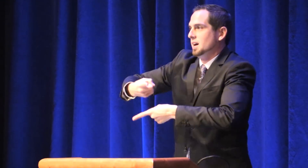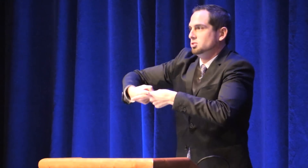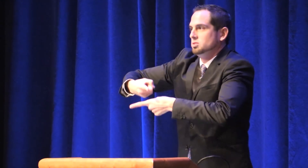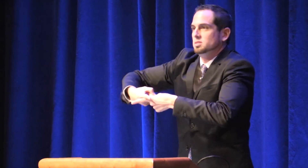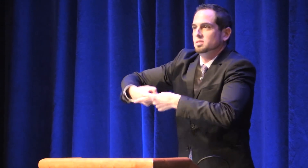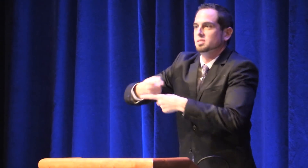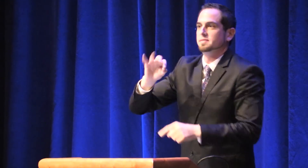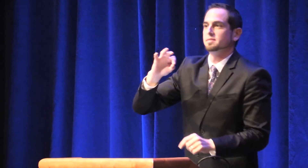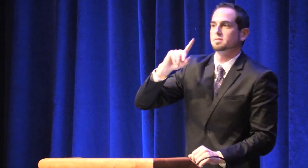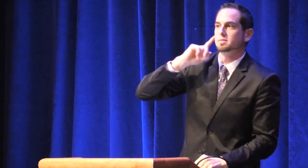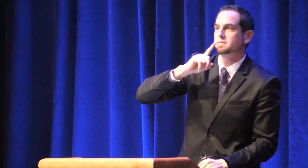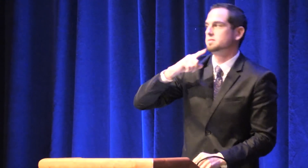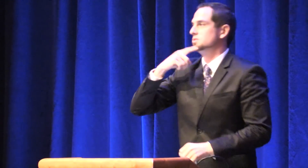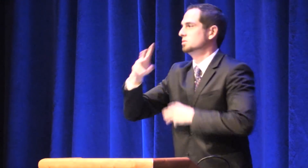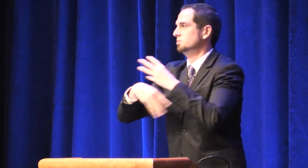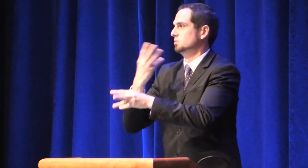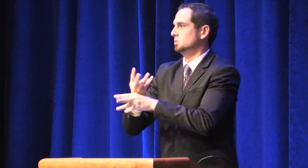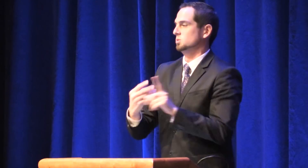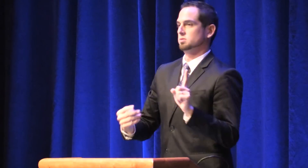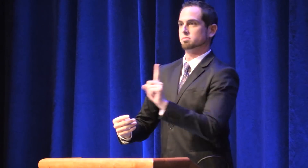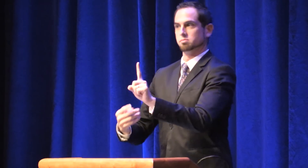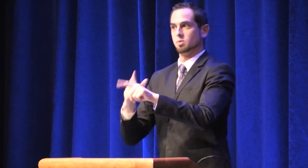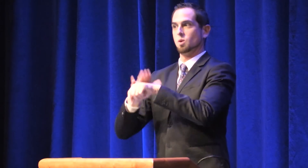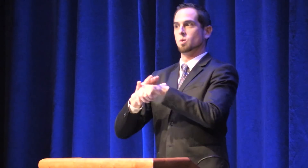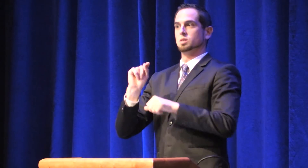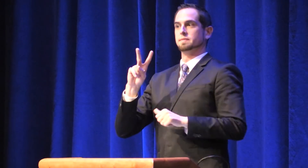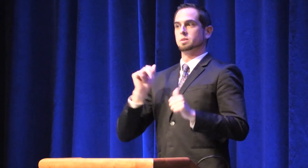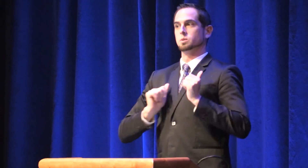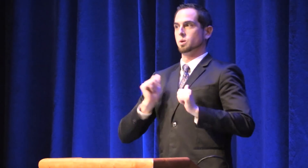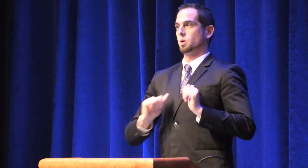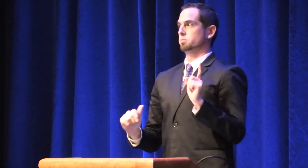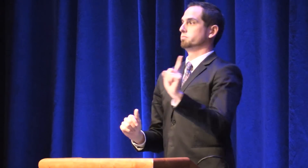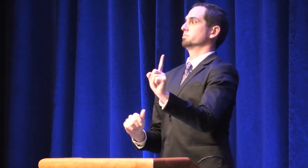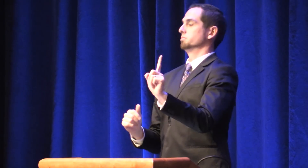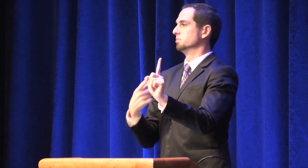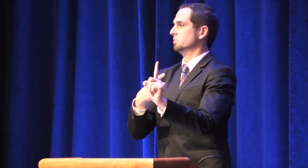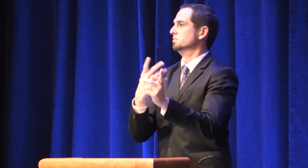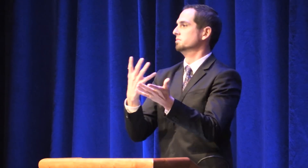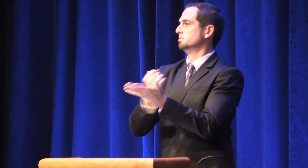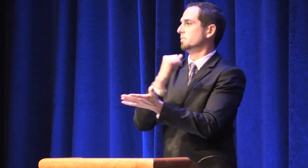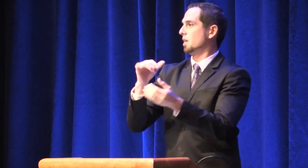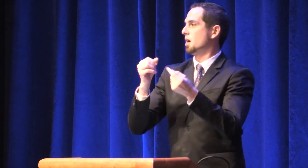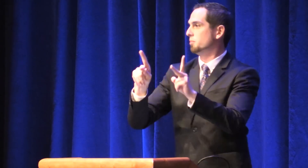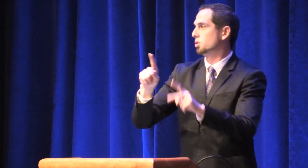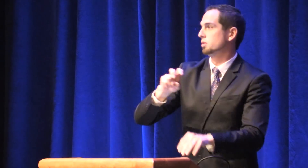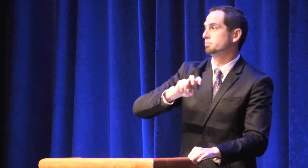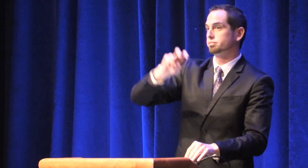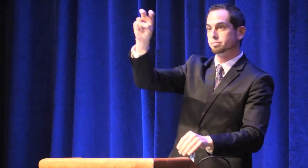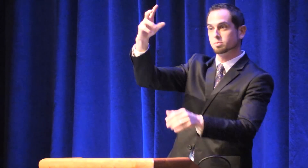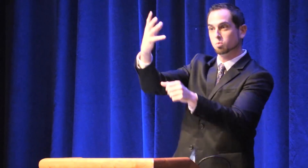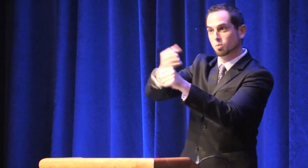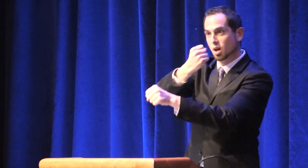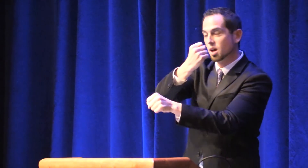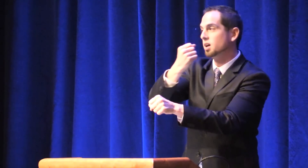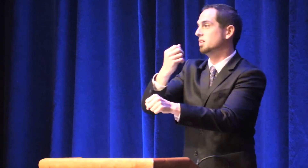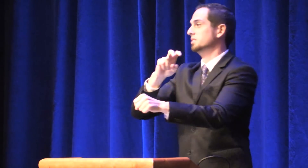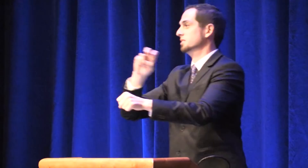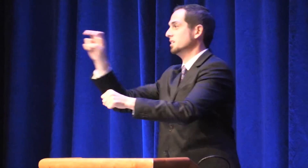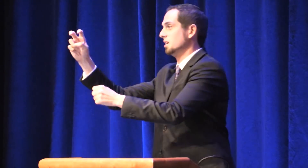recently. Again, this is an opportunity for the deaf world to intersect with the hearing world. Not only was he a